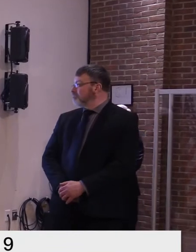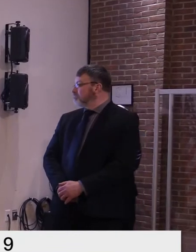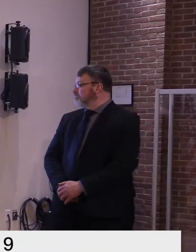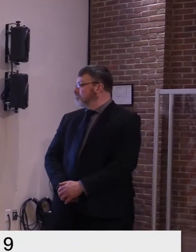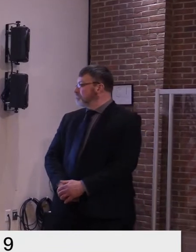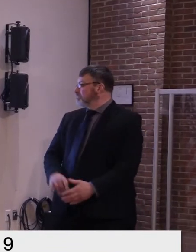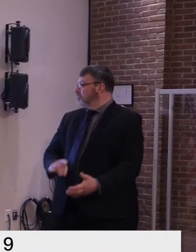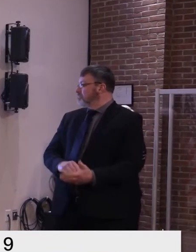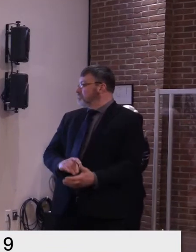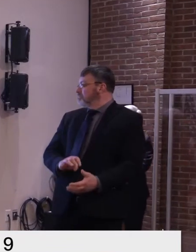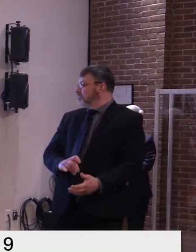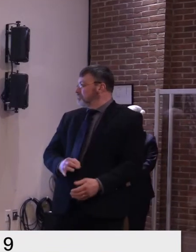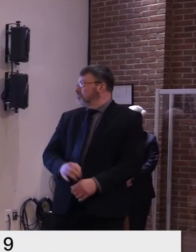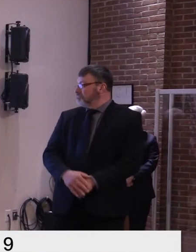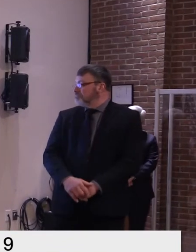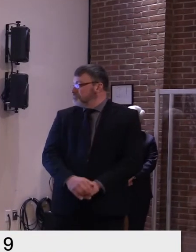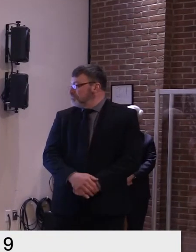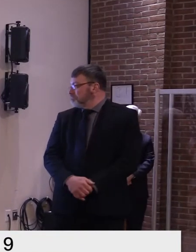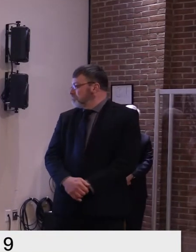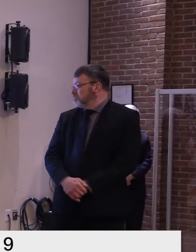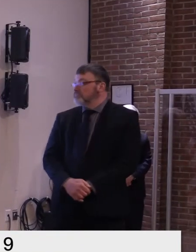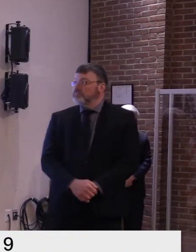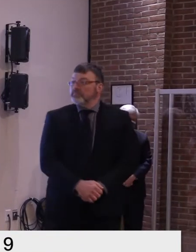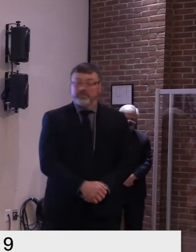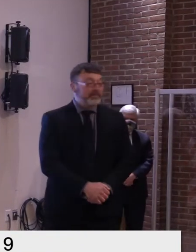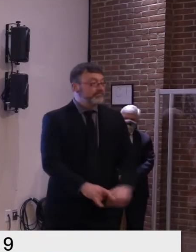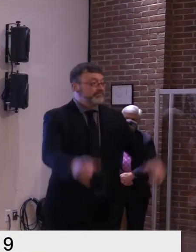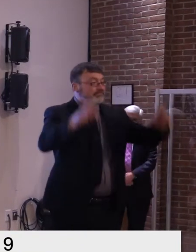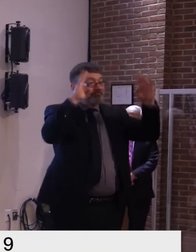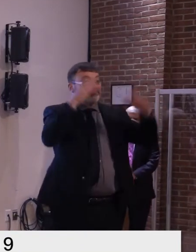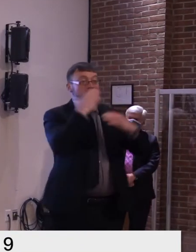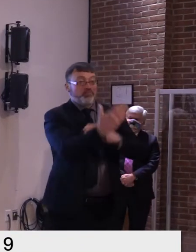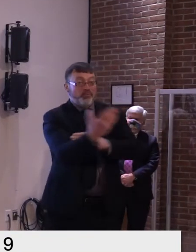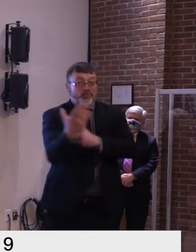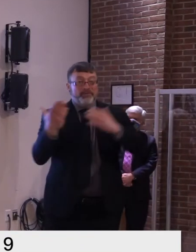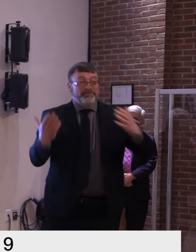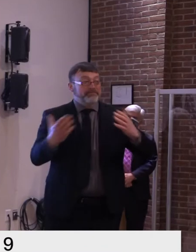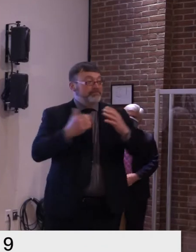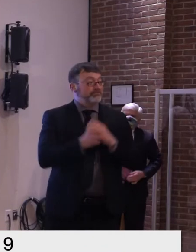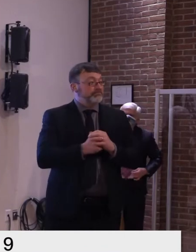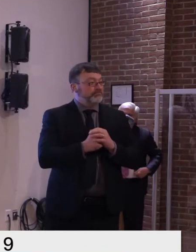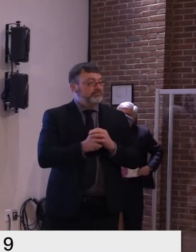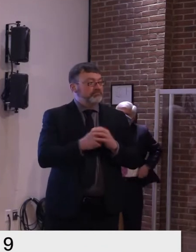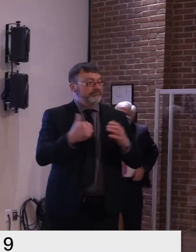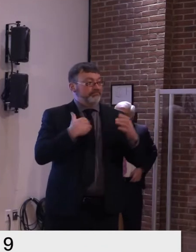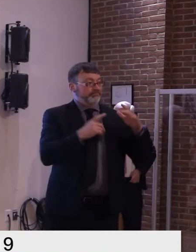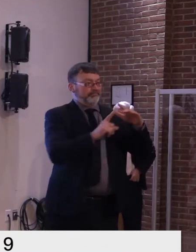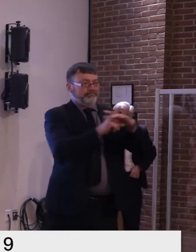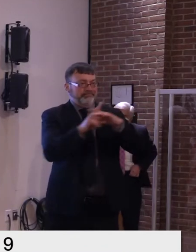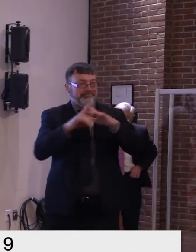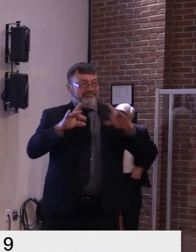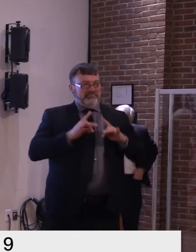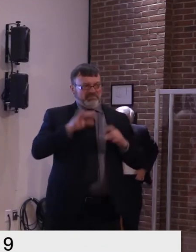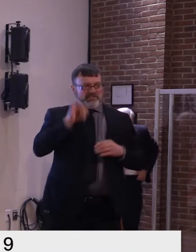Good morning. I'll start with our case update this morning. As you can